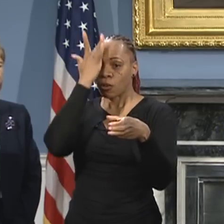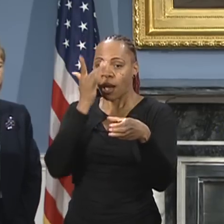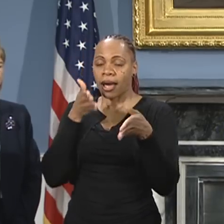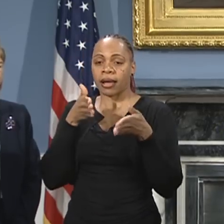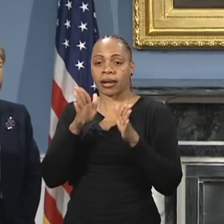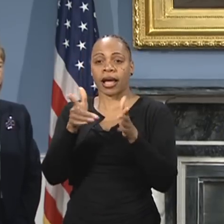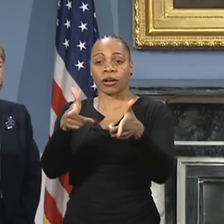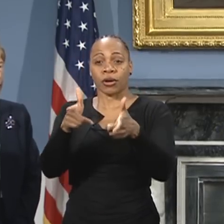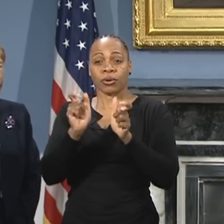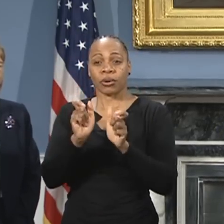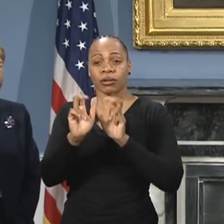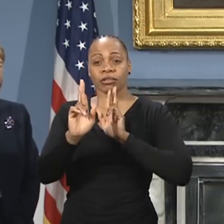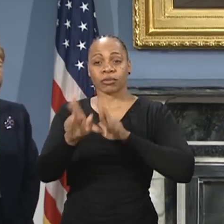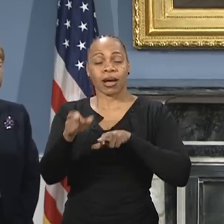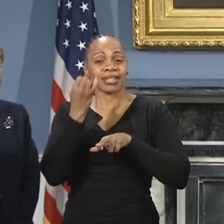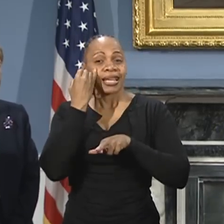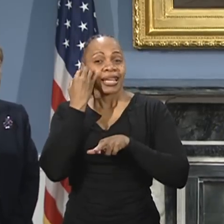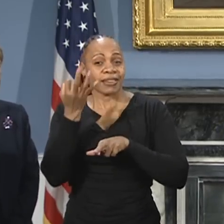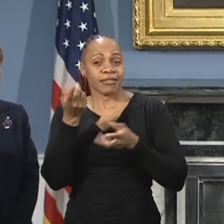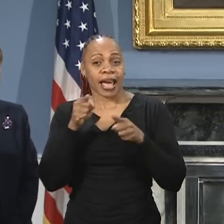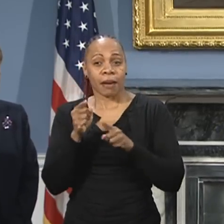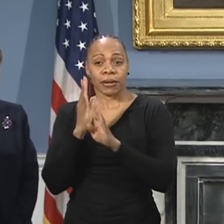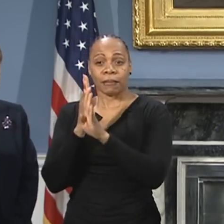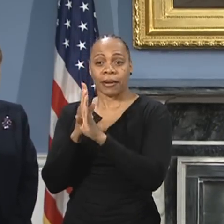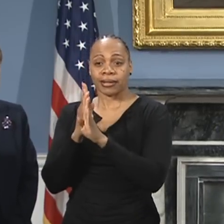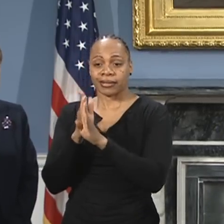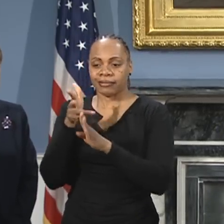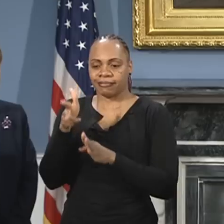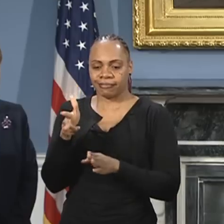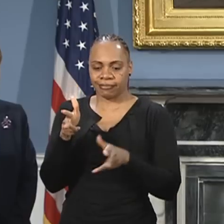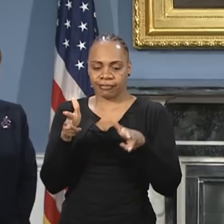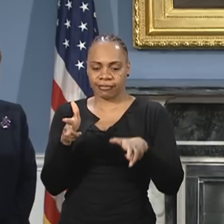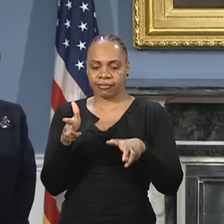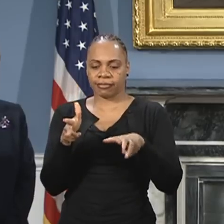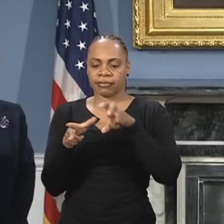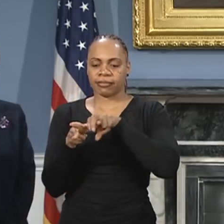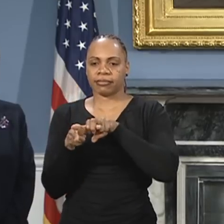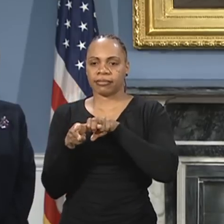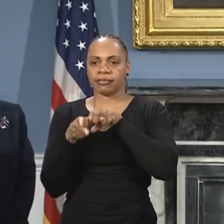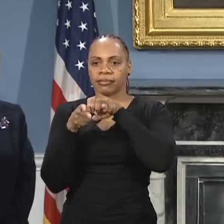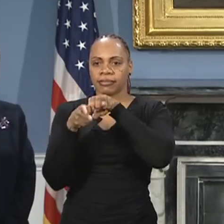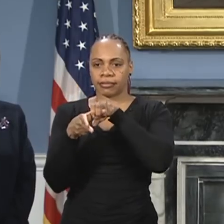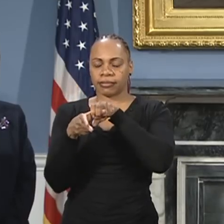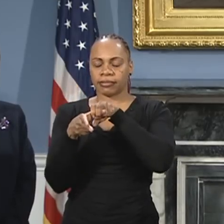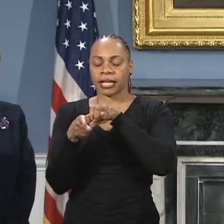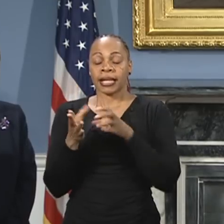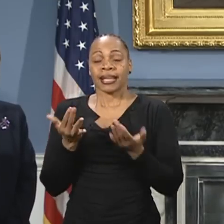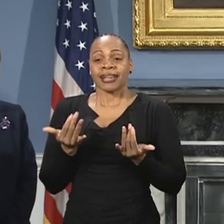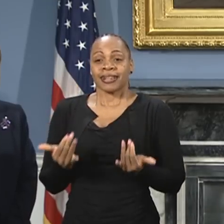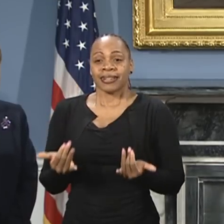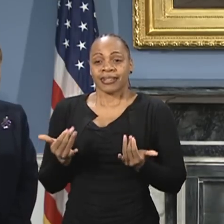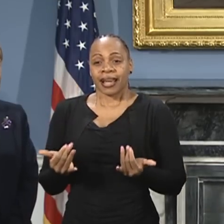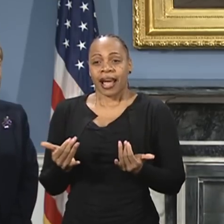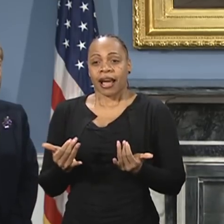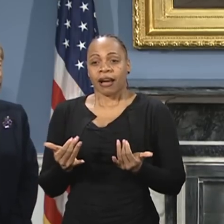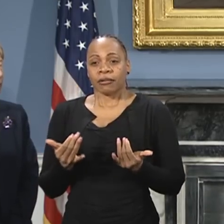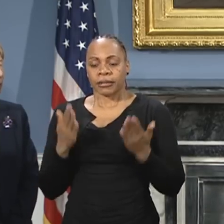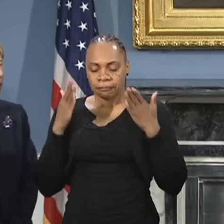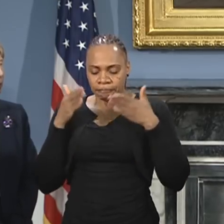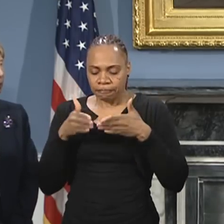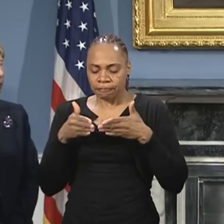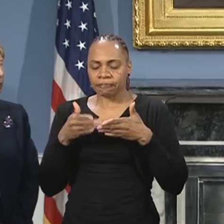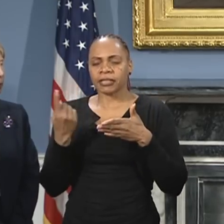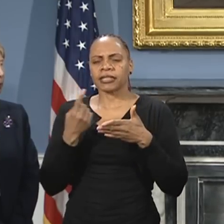if any buses were to have a problem. We're also now looking at something that's been worked on for a while, which